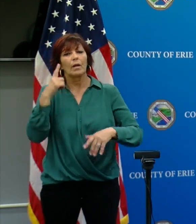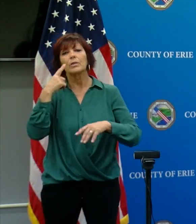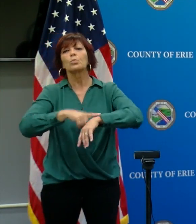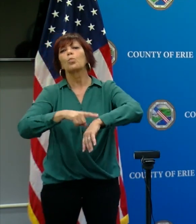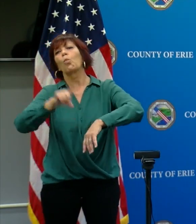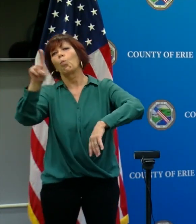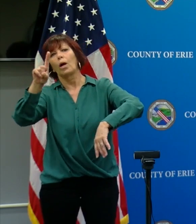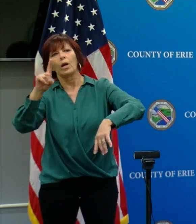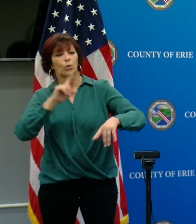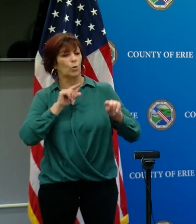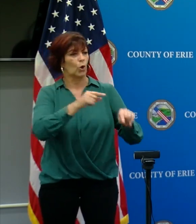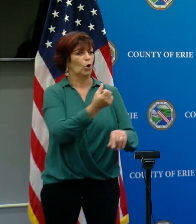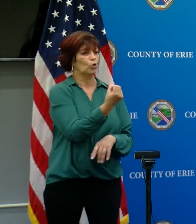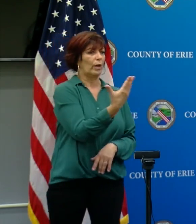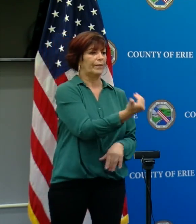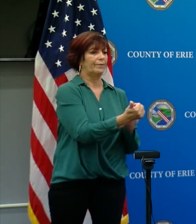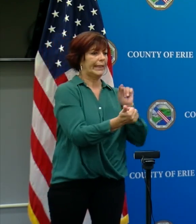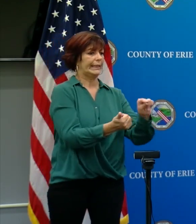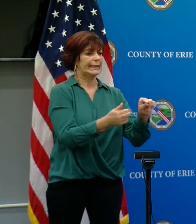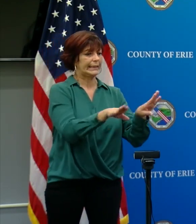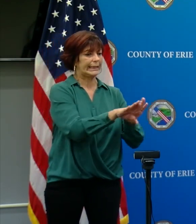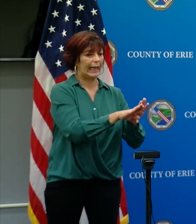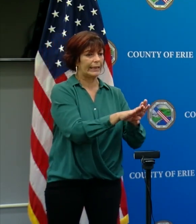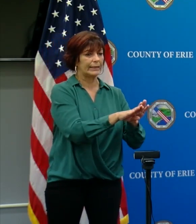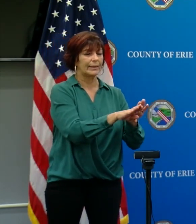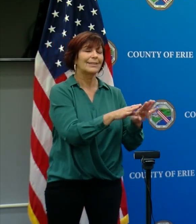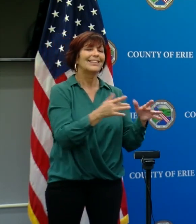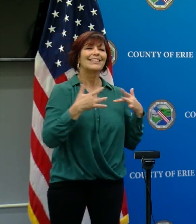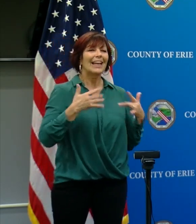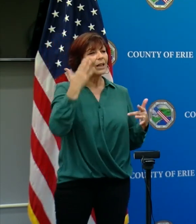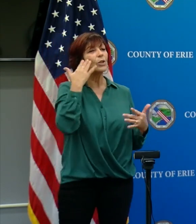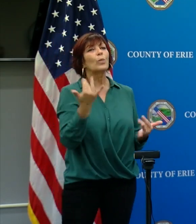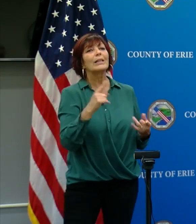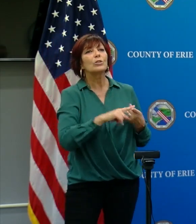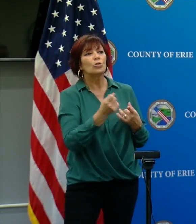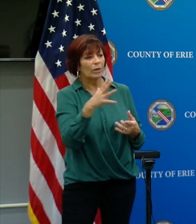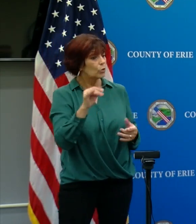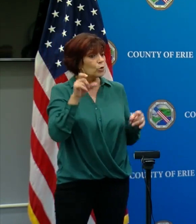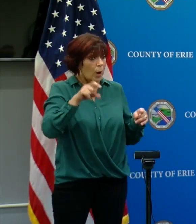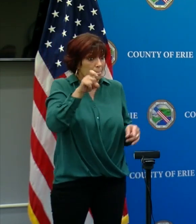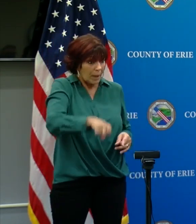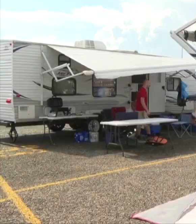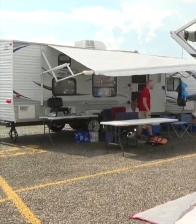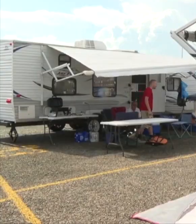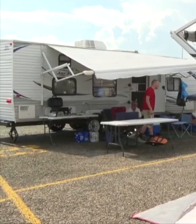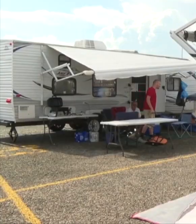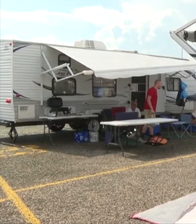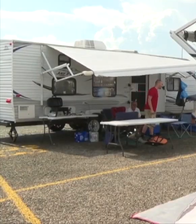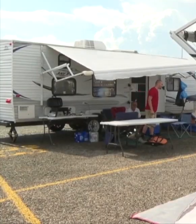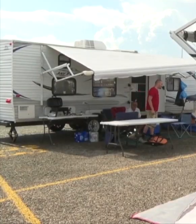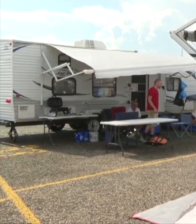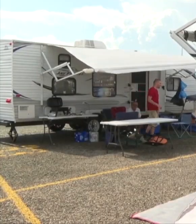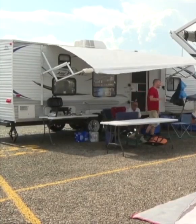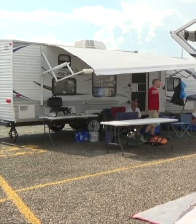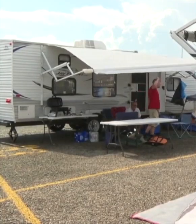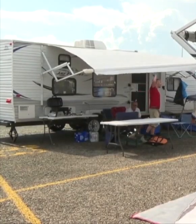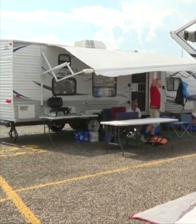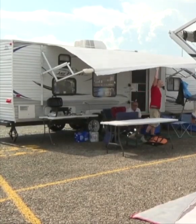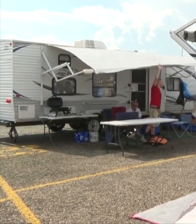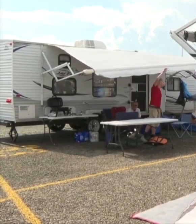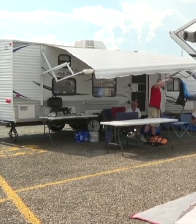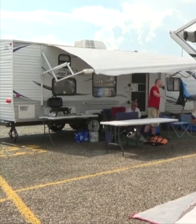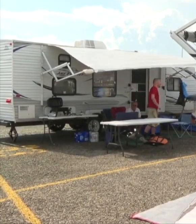example, at 12:15. Even if you normally would not walk in to 12:50, you have to come in at that time. But Poloncarz stressed if fans